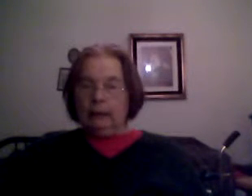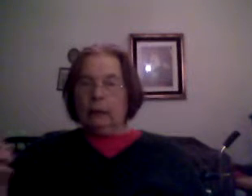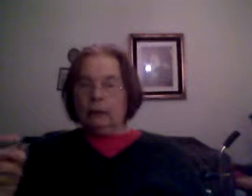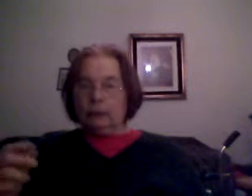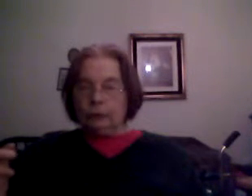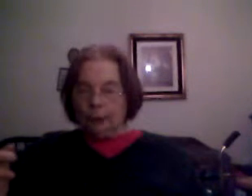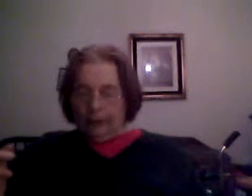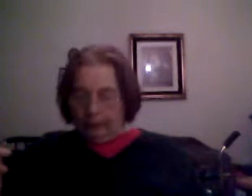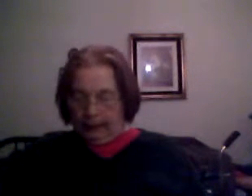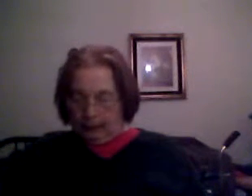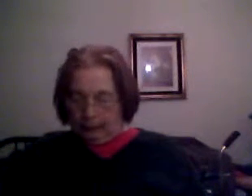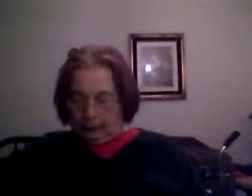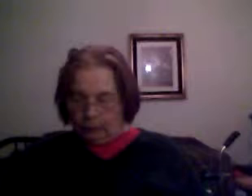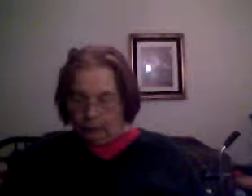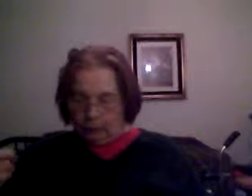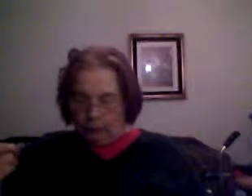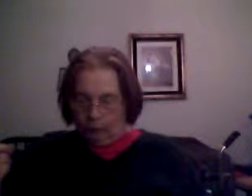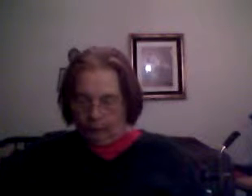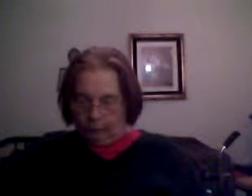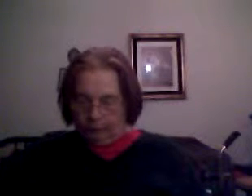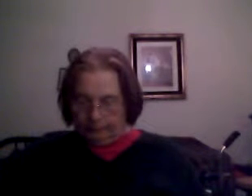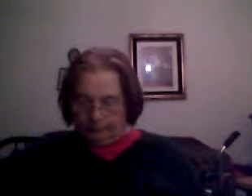then describe the object. So number 1